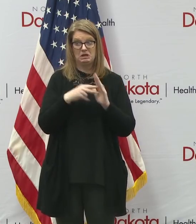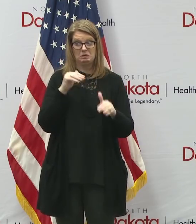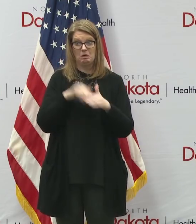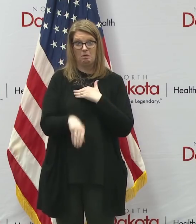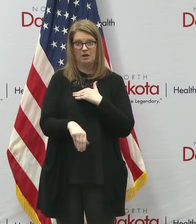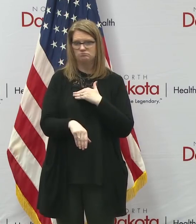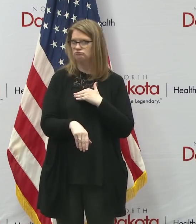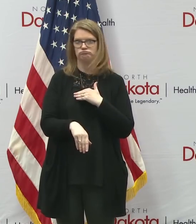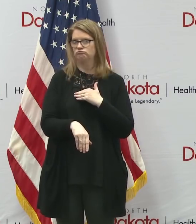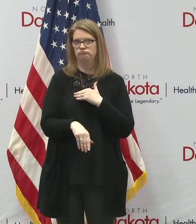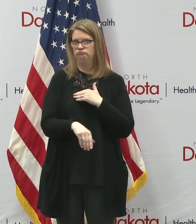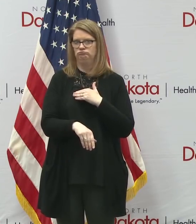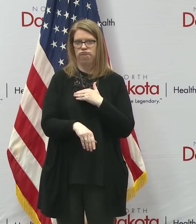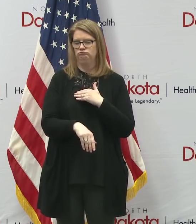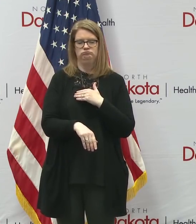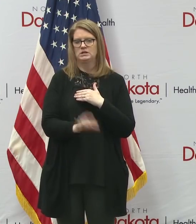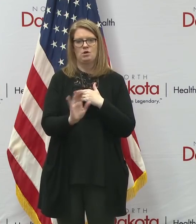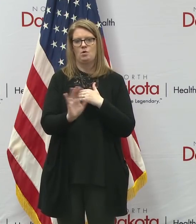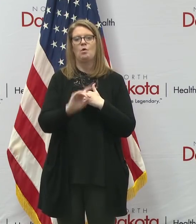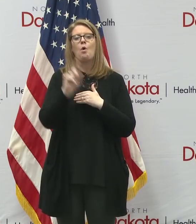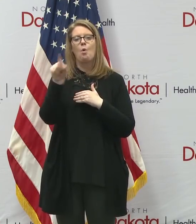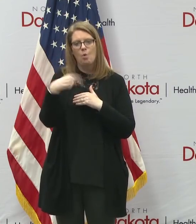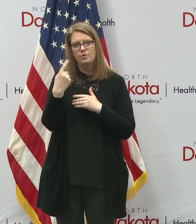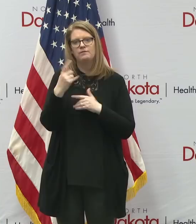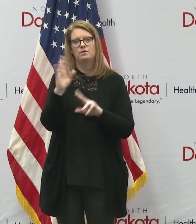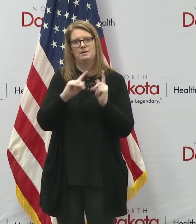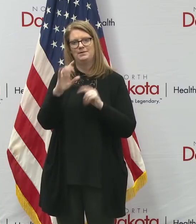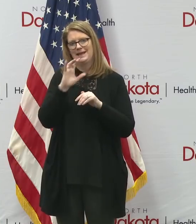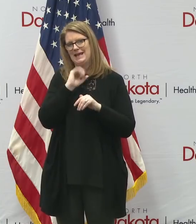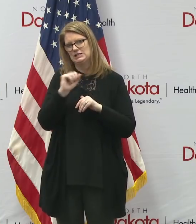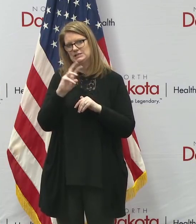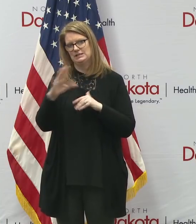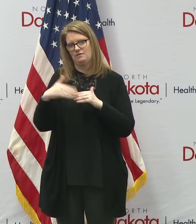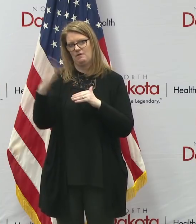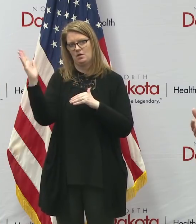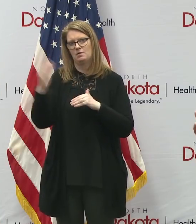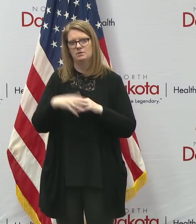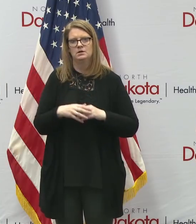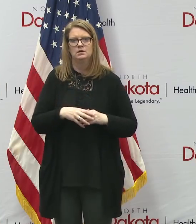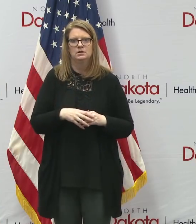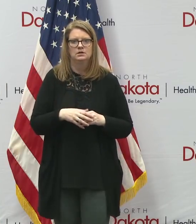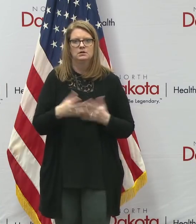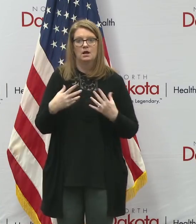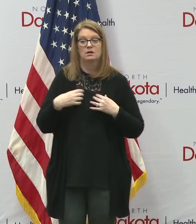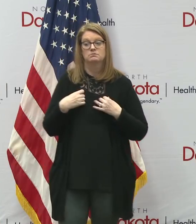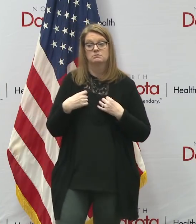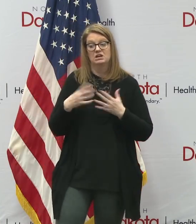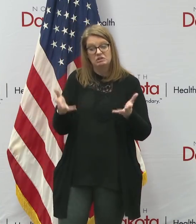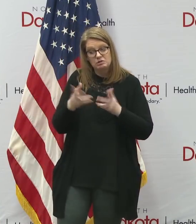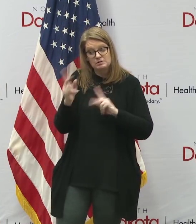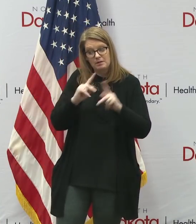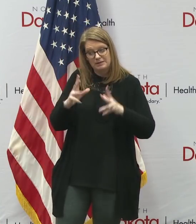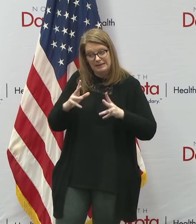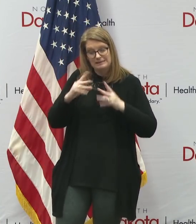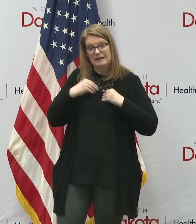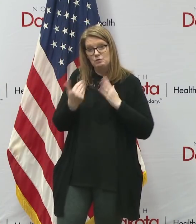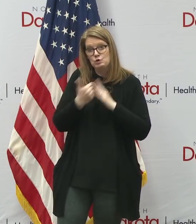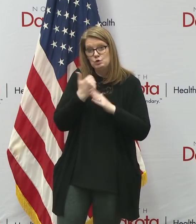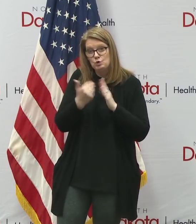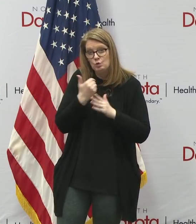come in during that time. So we appreciate all of the folks that are adopting what would be new standard operating procedures. I know